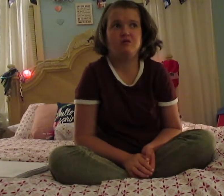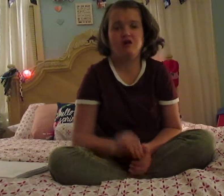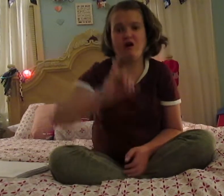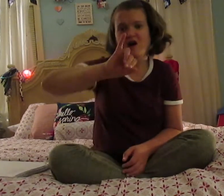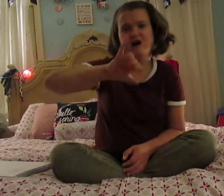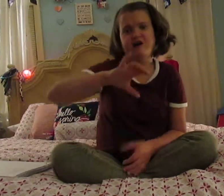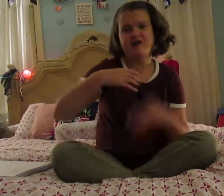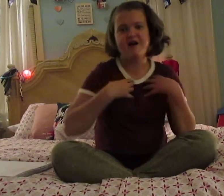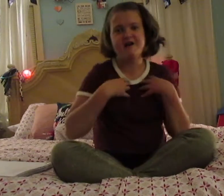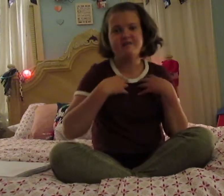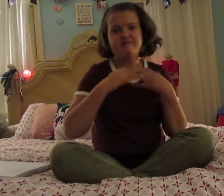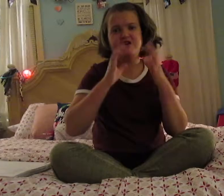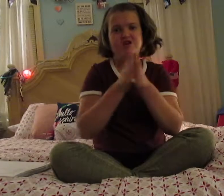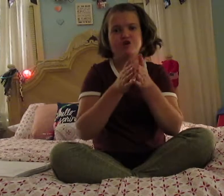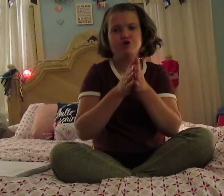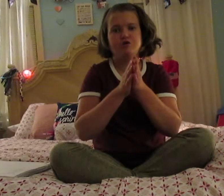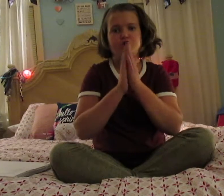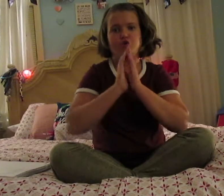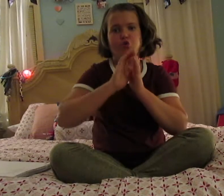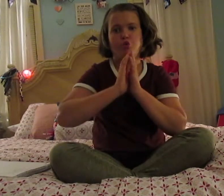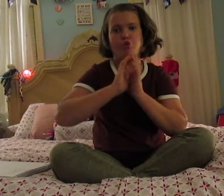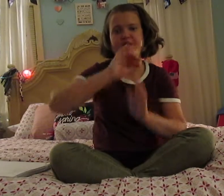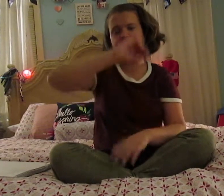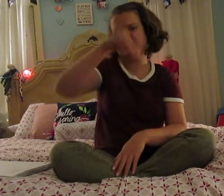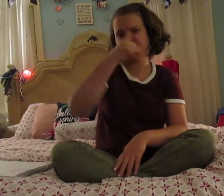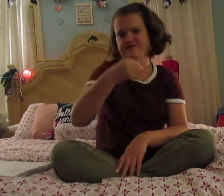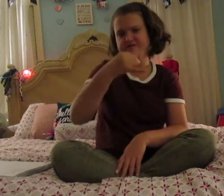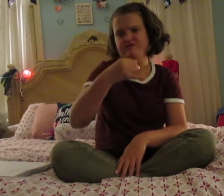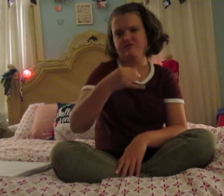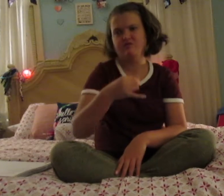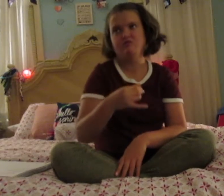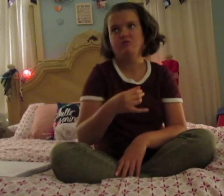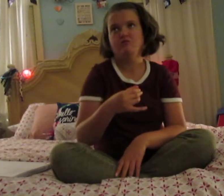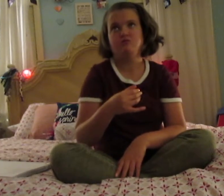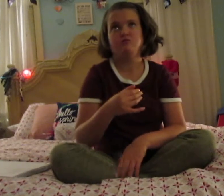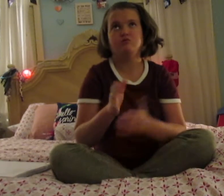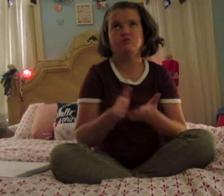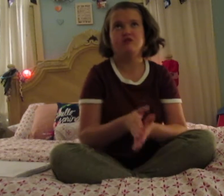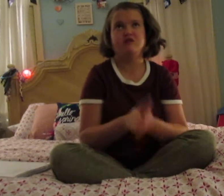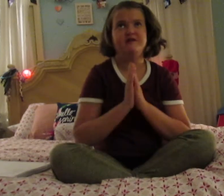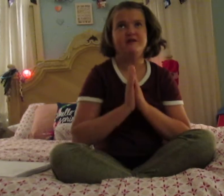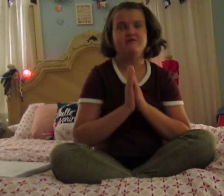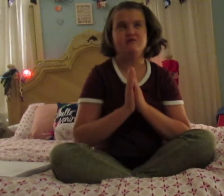I have a question I have a